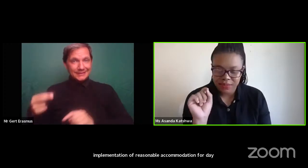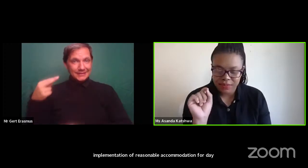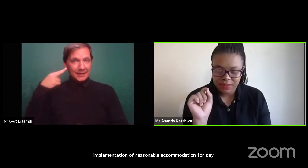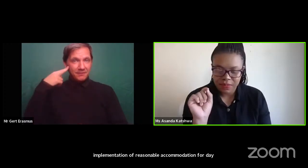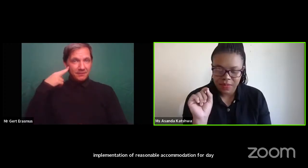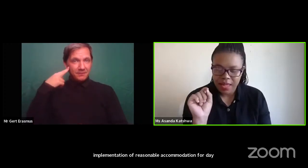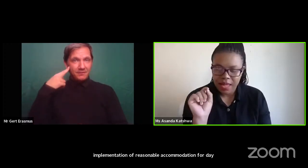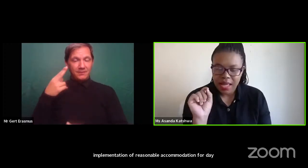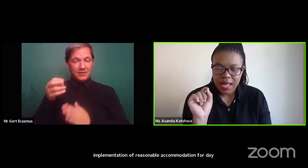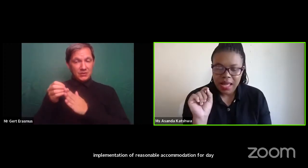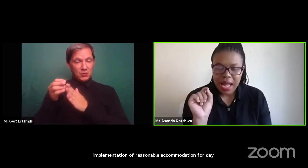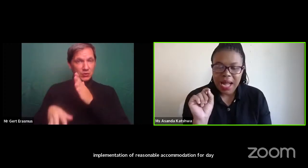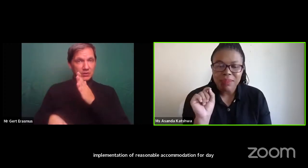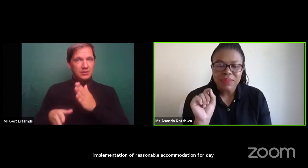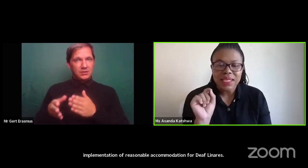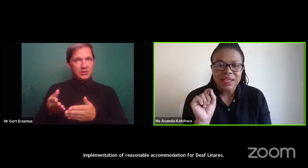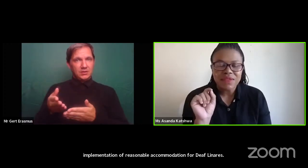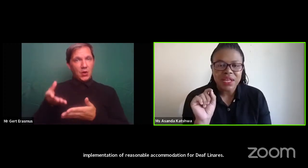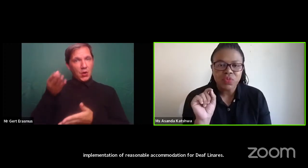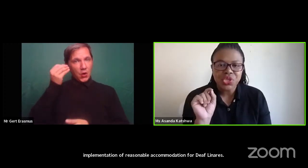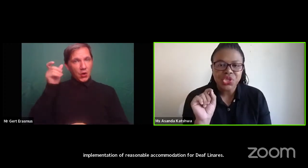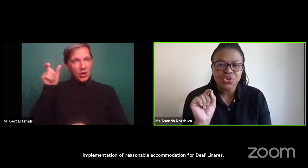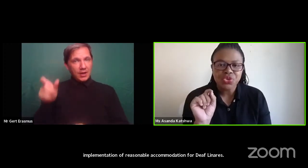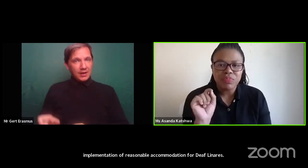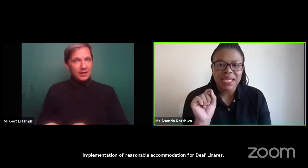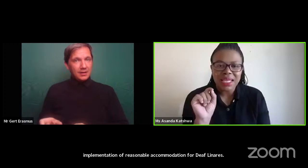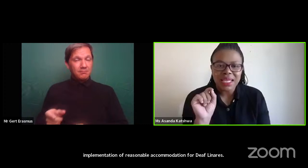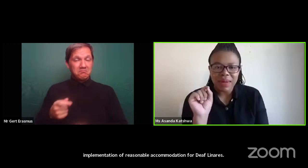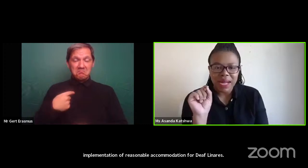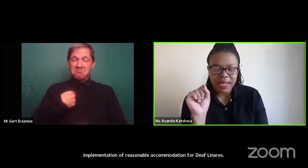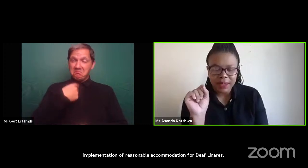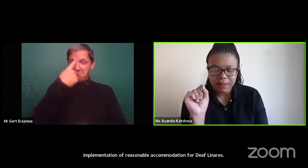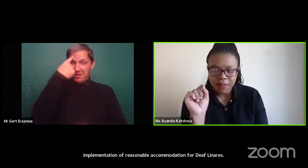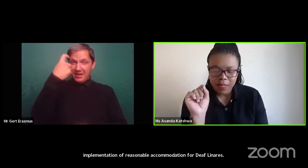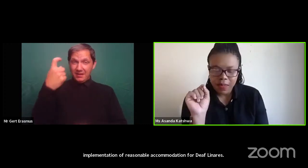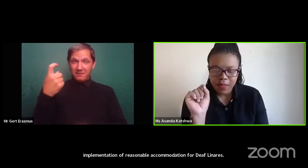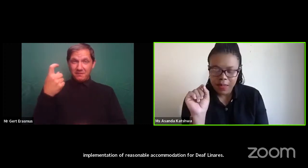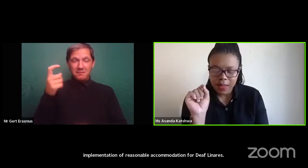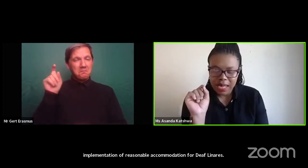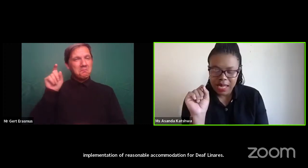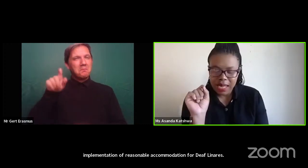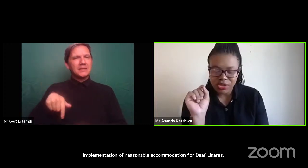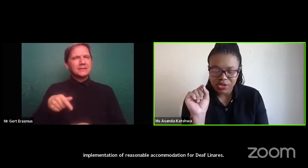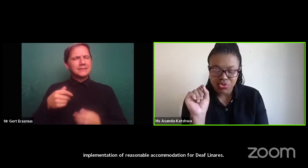learners, I believe that we should begin by